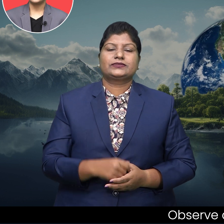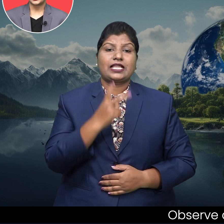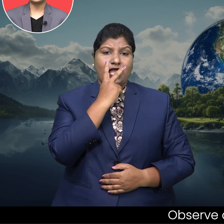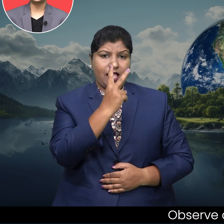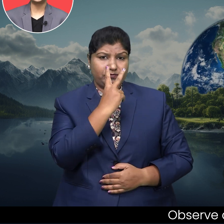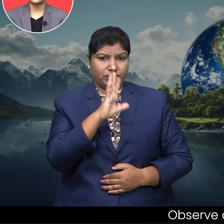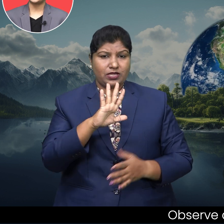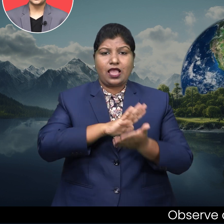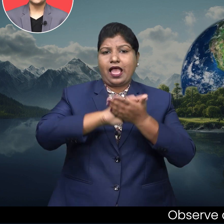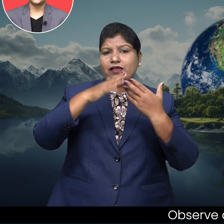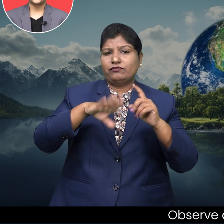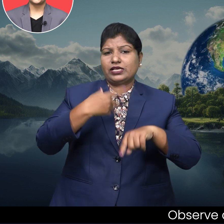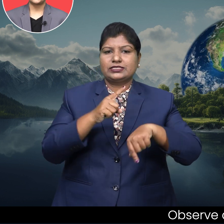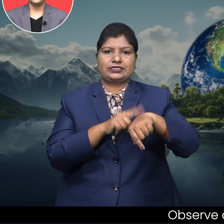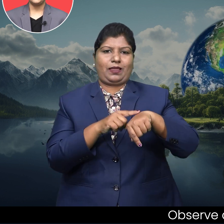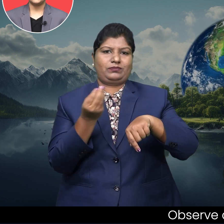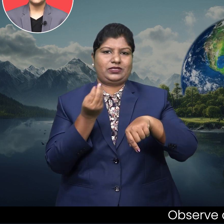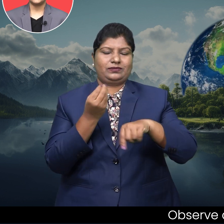Observe after some time.